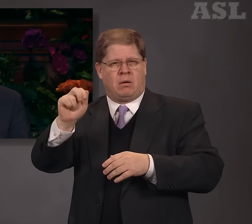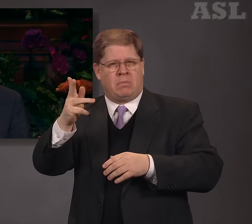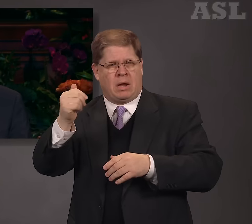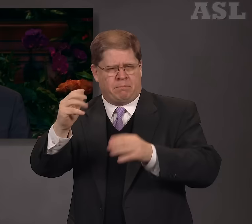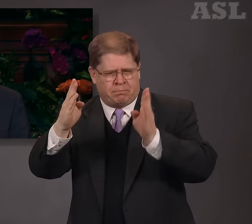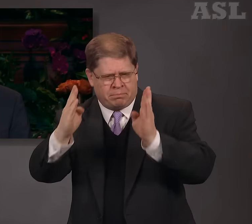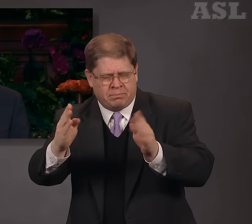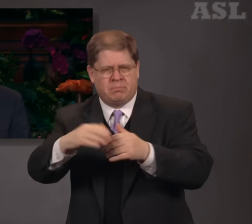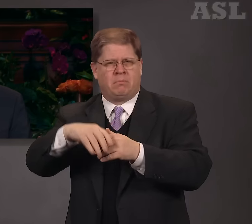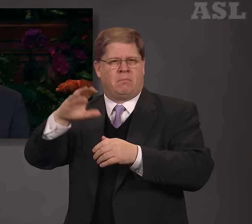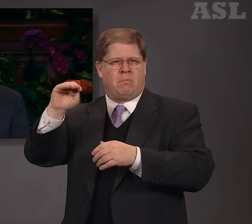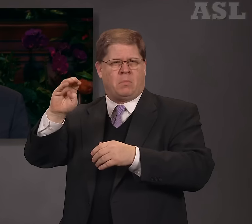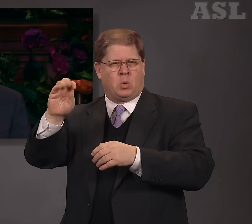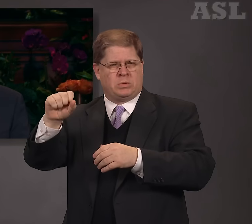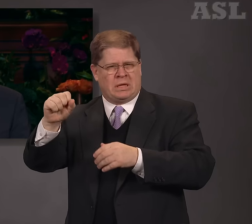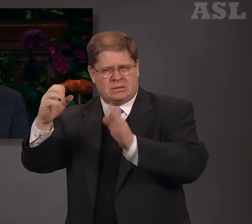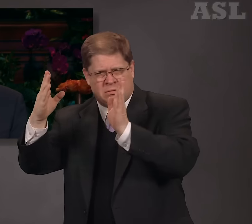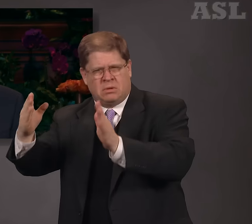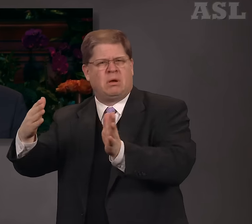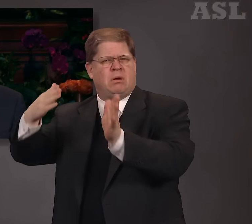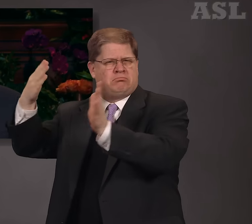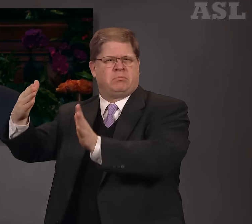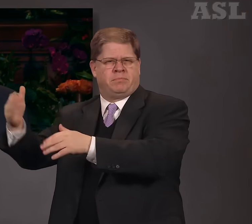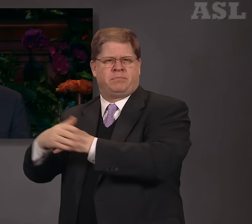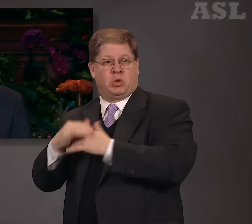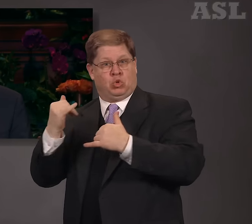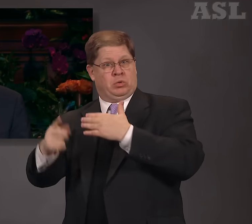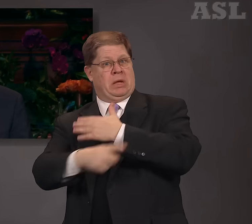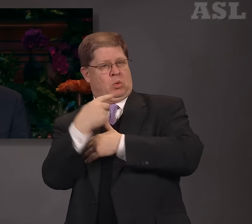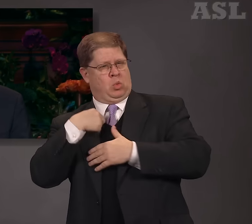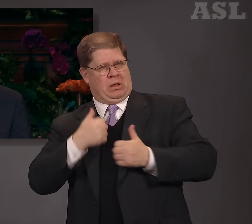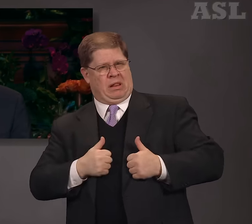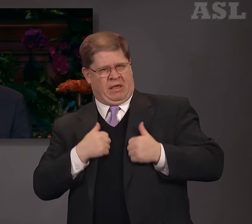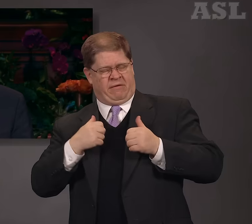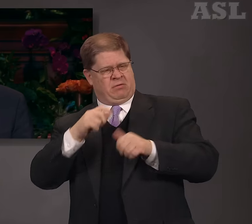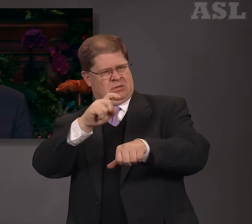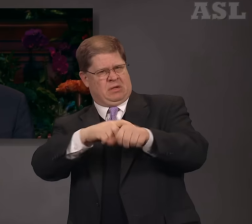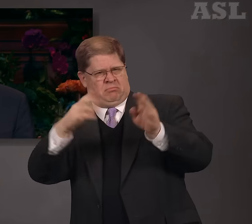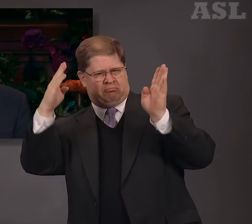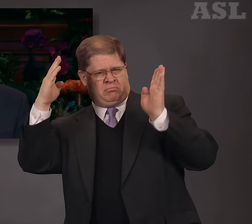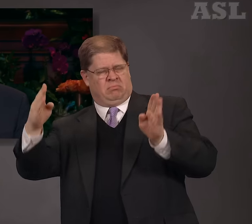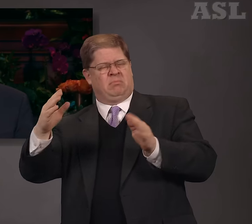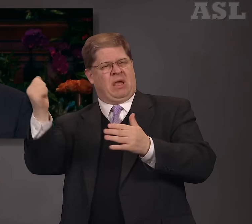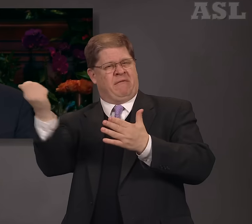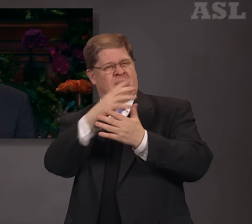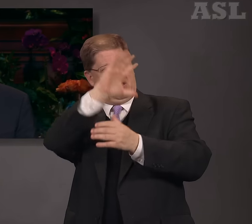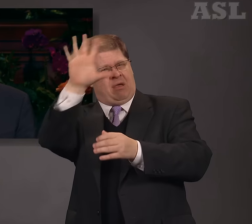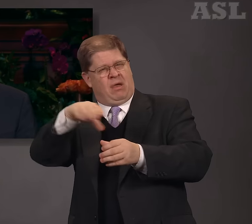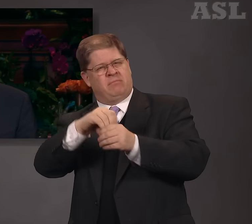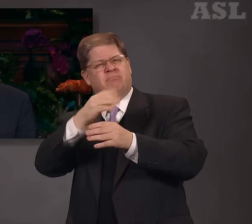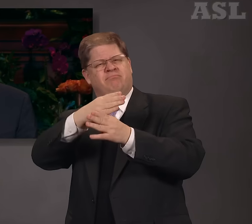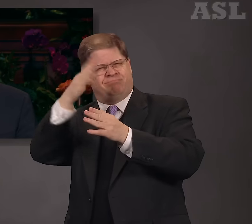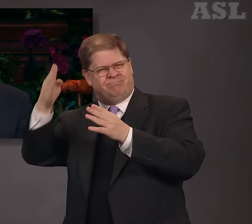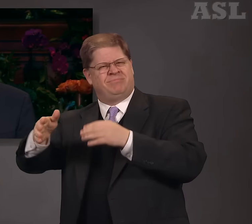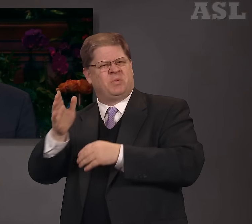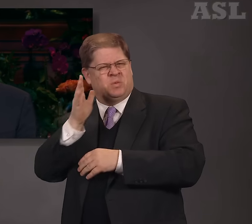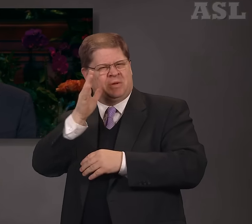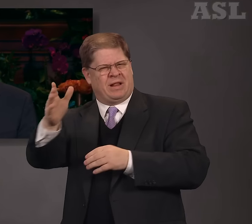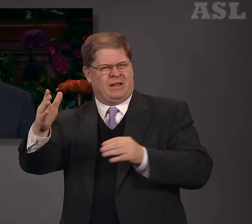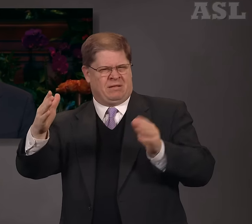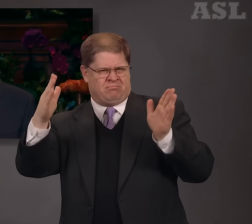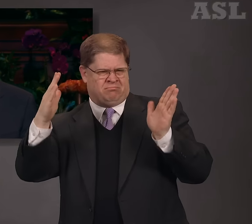Abraham, Moses, and others. Now today we live in the dispensation of the fullness of times. This is the